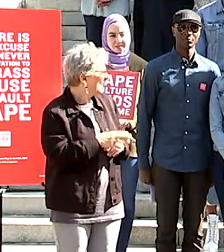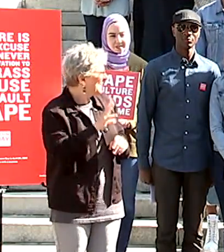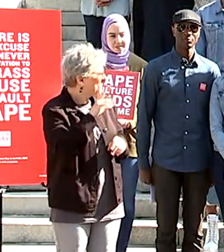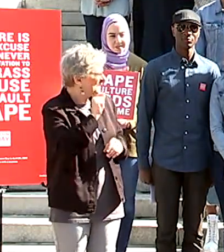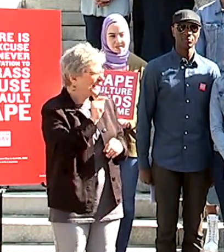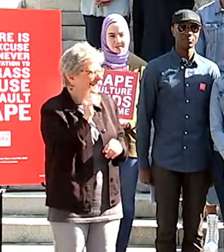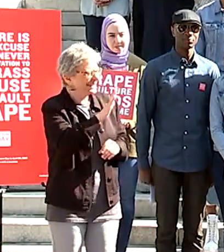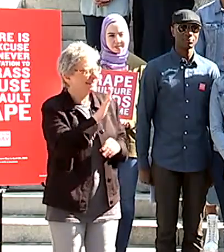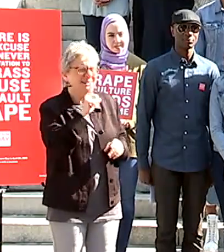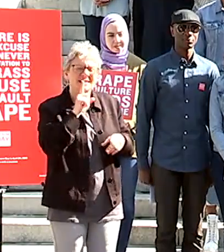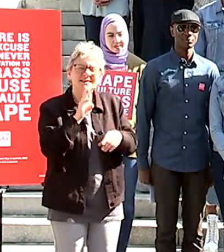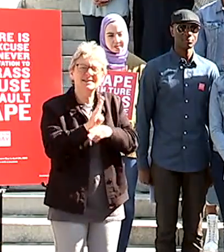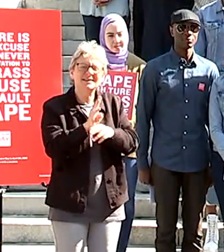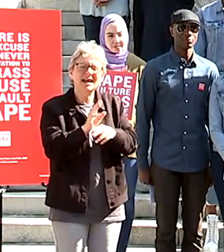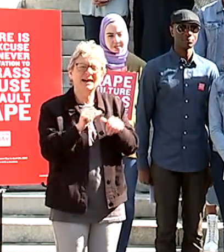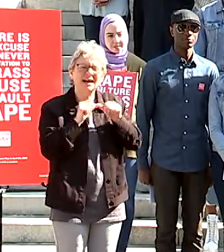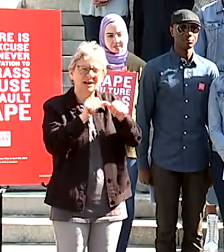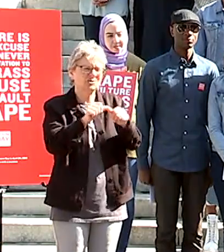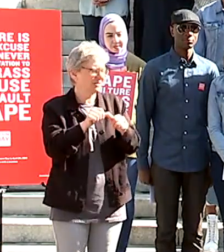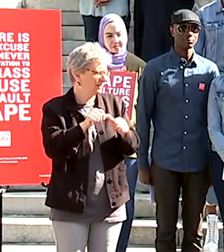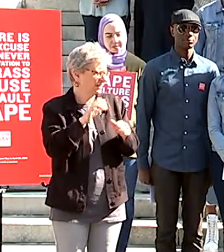But his dedication